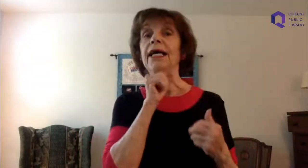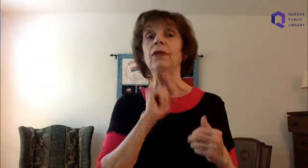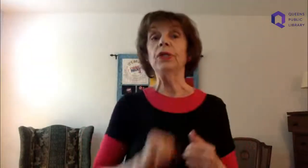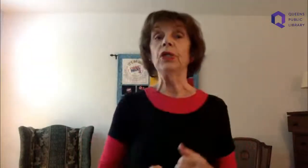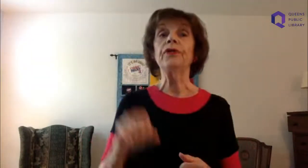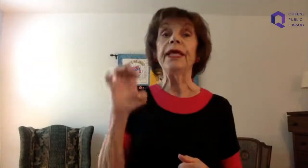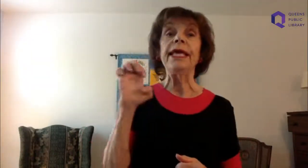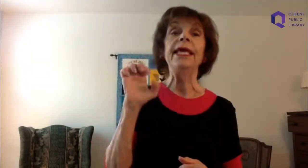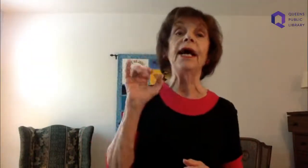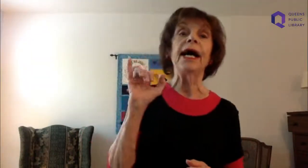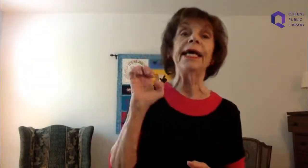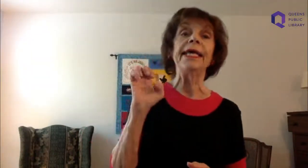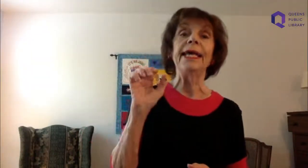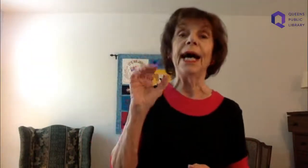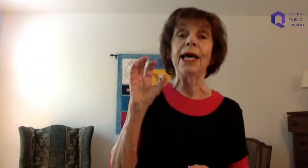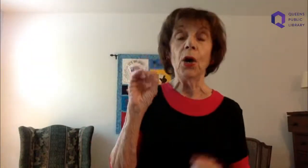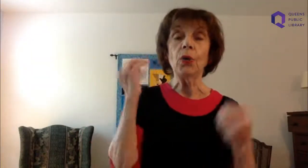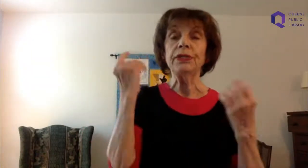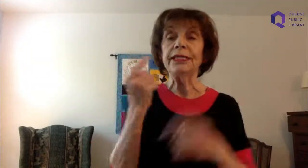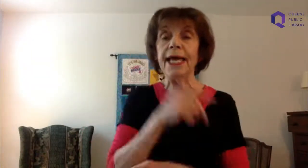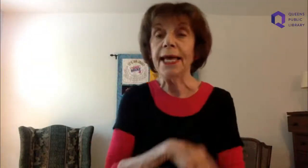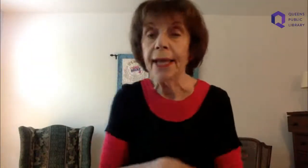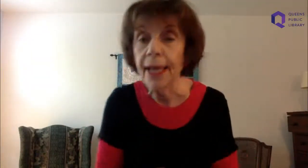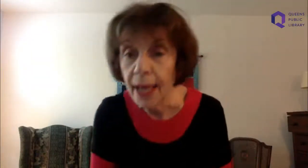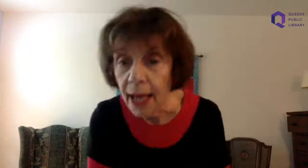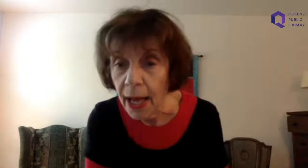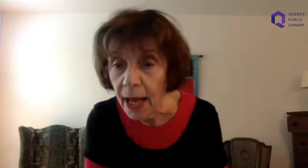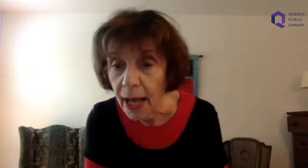McDonald, we learned the E, I, E, I, O today.